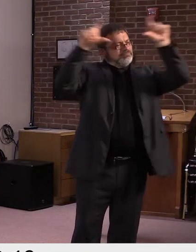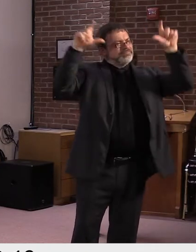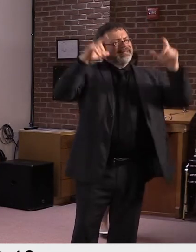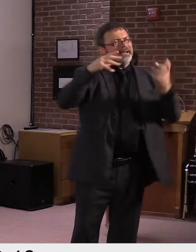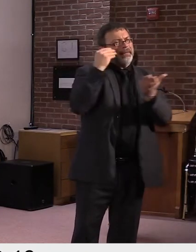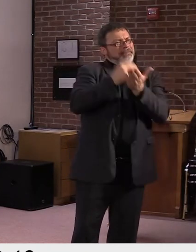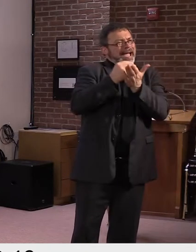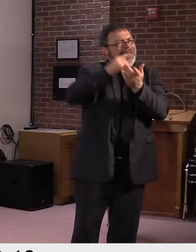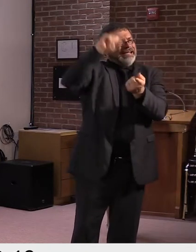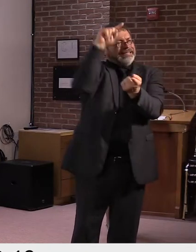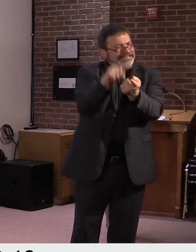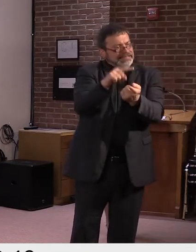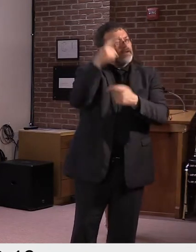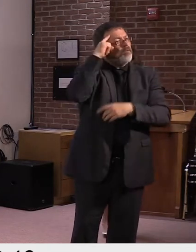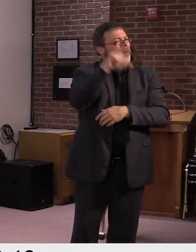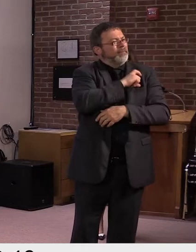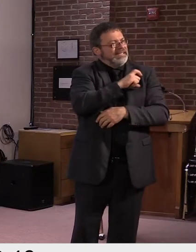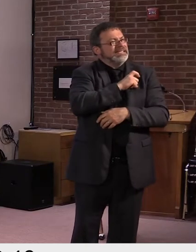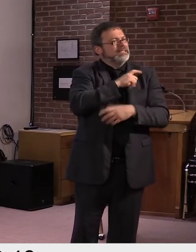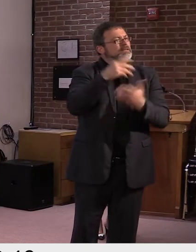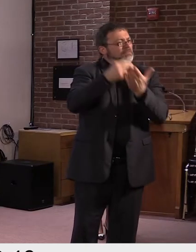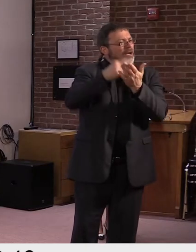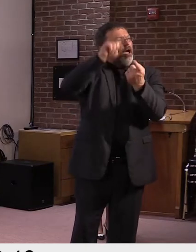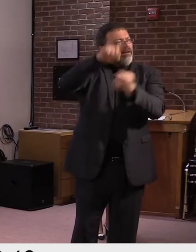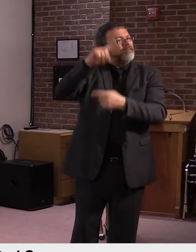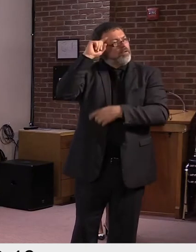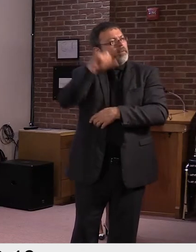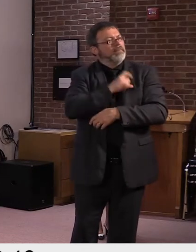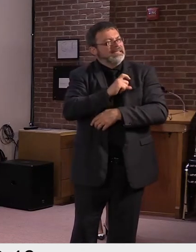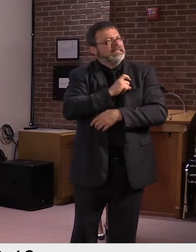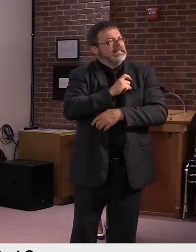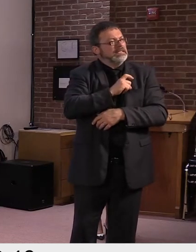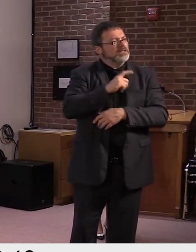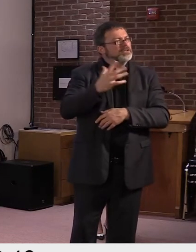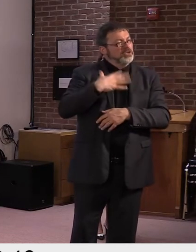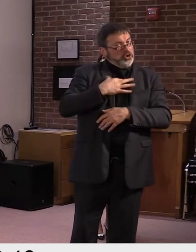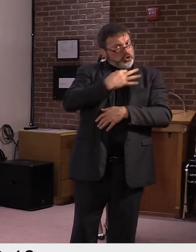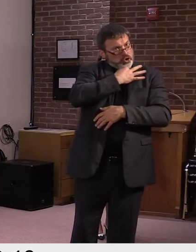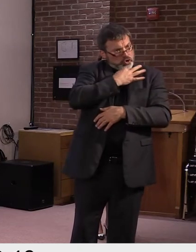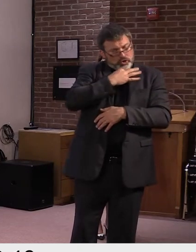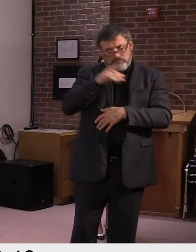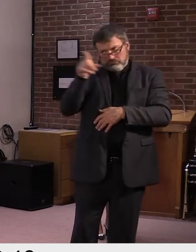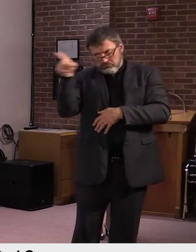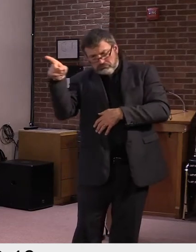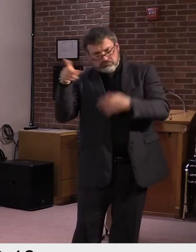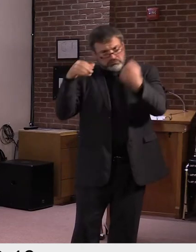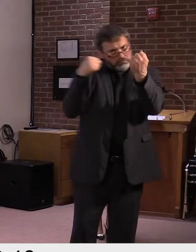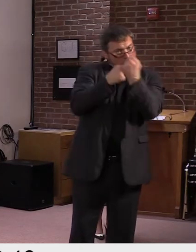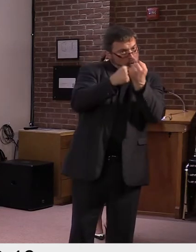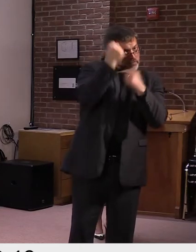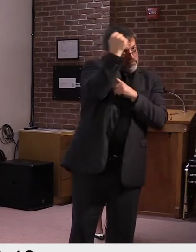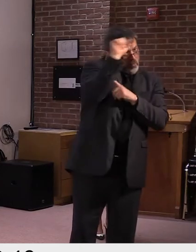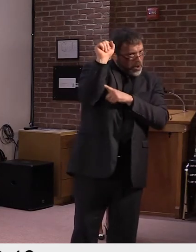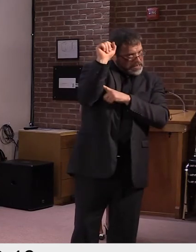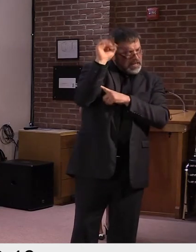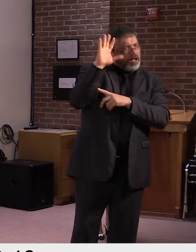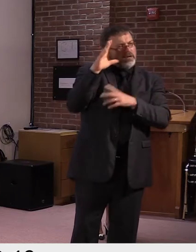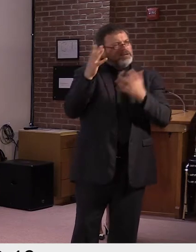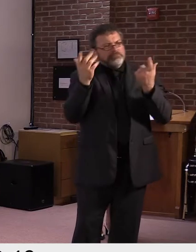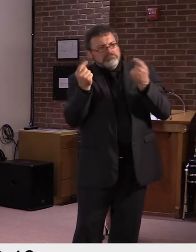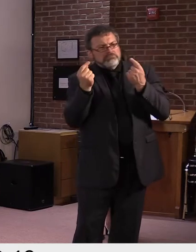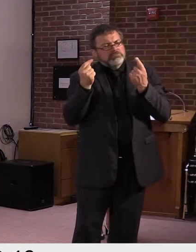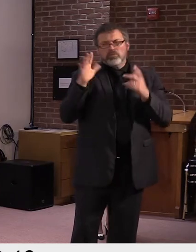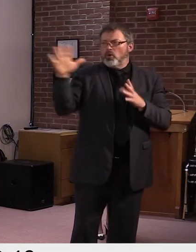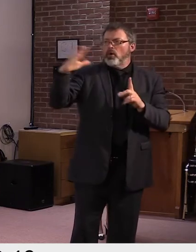the positions of your administration, and what was your personal reaction when you saw the video circulating of a state